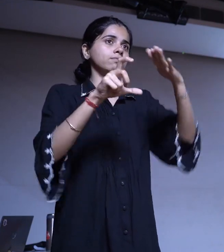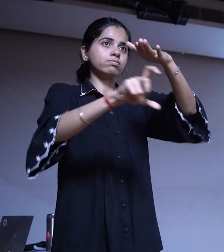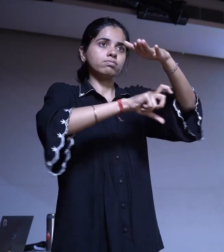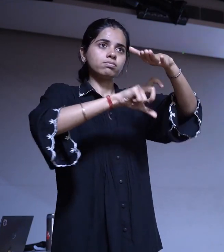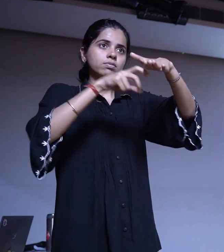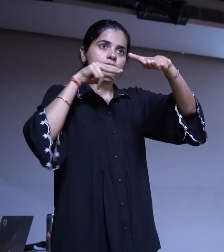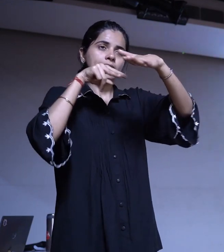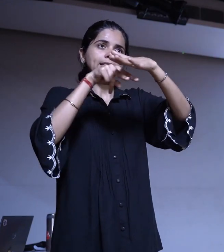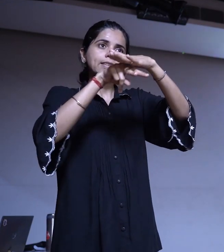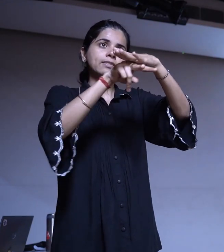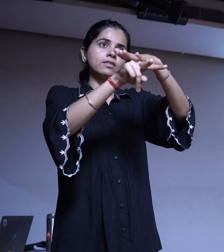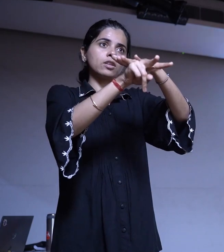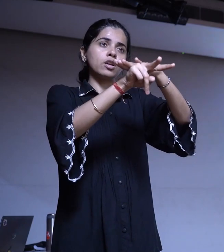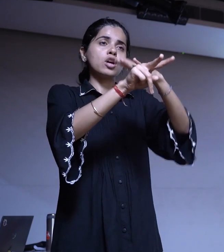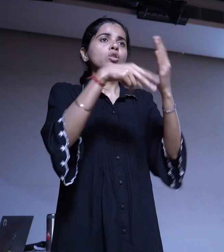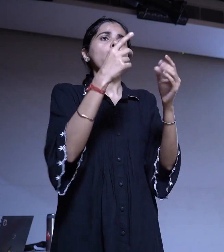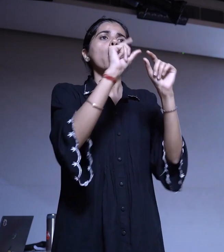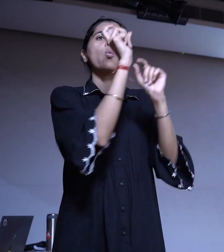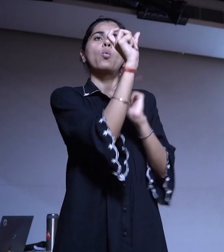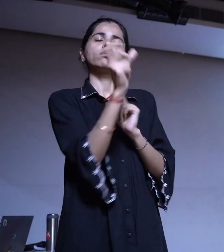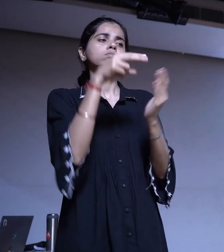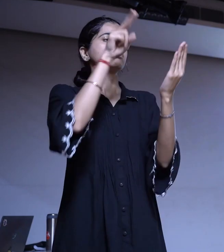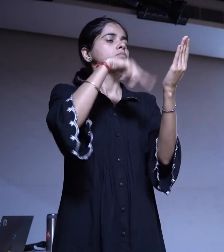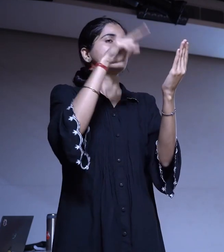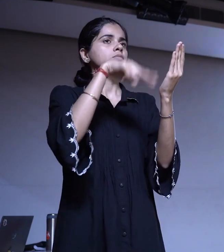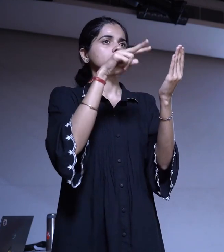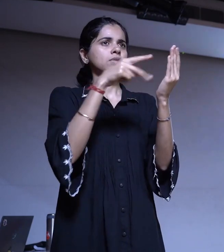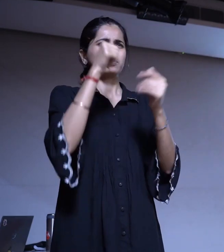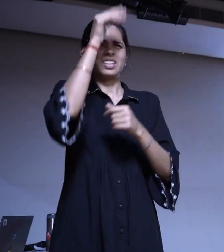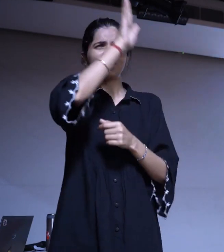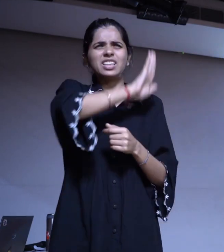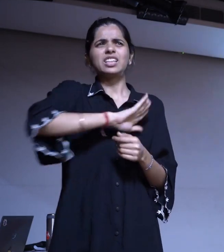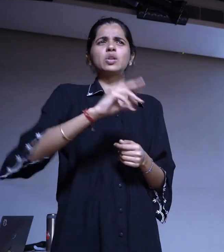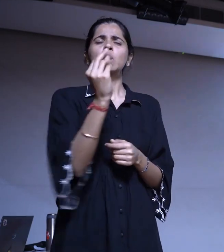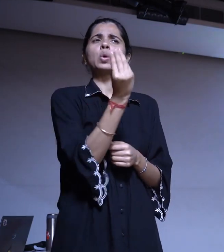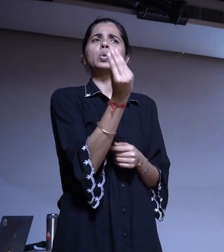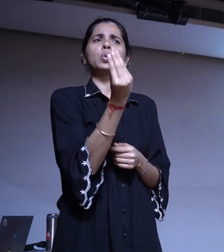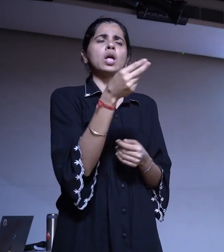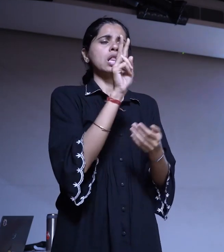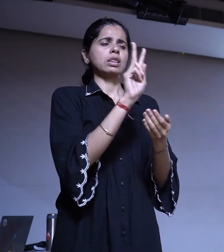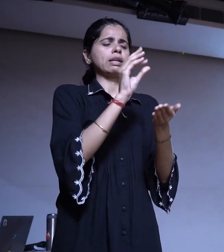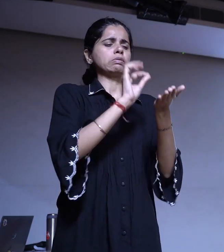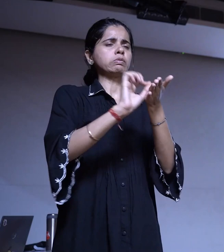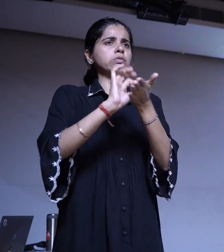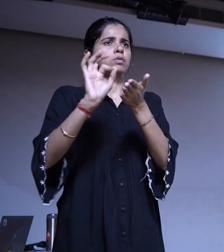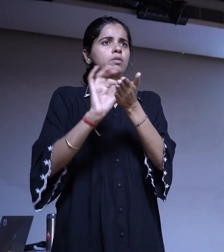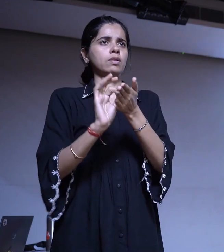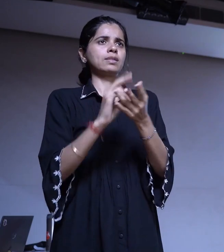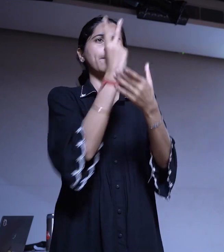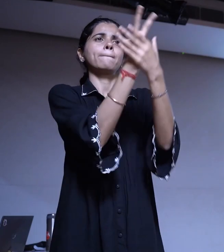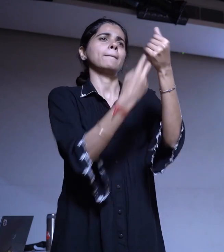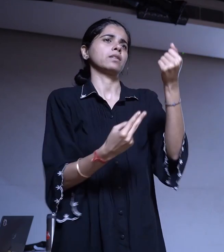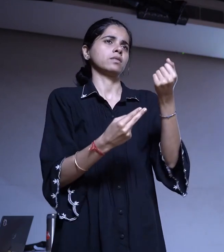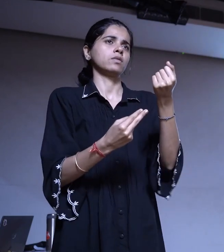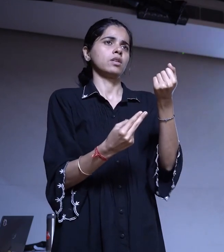they presented Words which they have to read and because in the system we learn at least two writing systems so we are biliterates